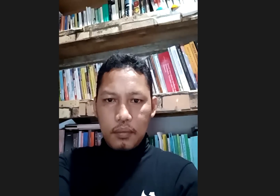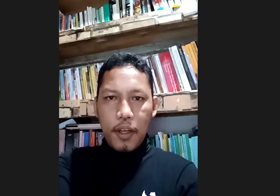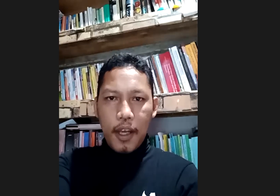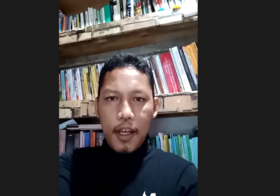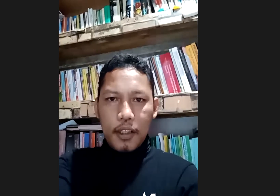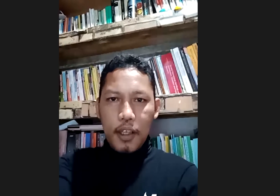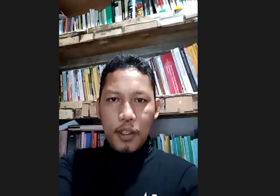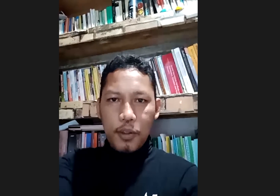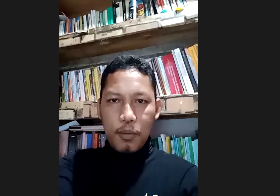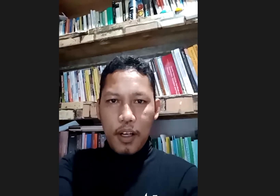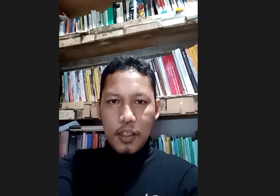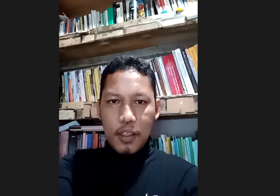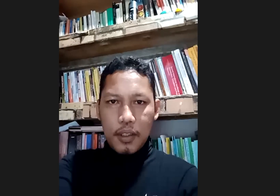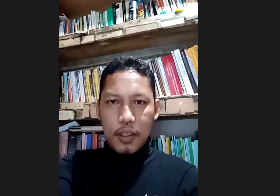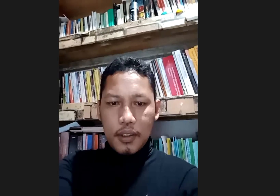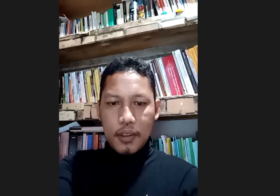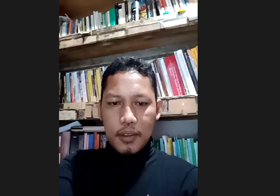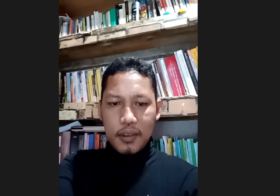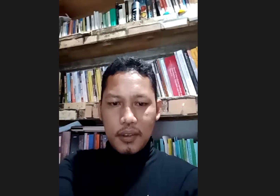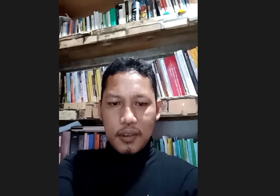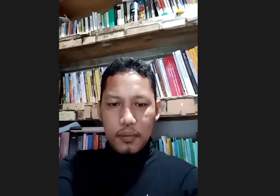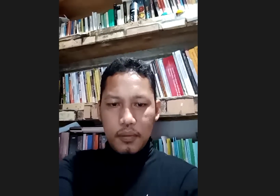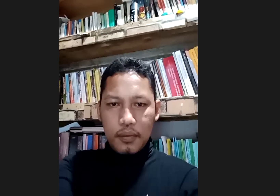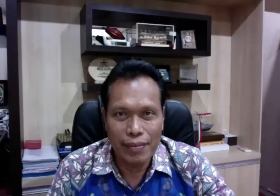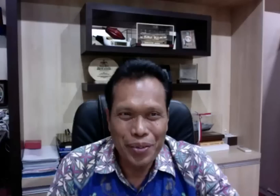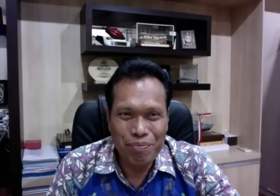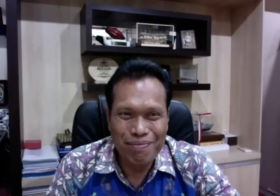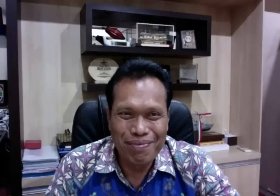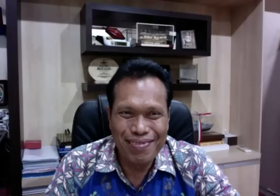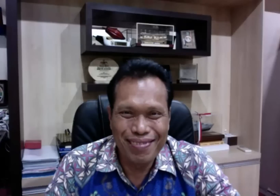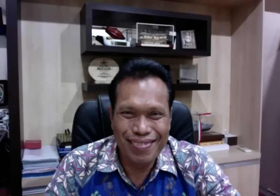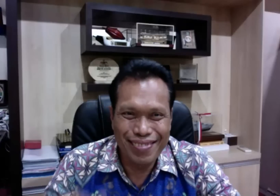Okay. Thank you for our speakers. Thank you.